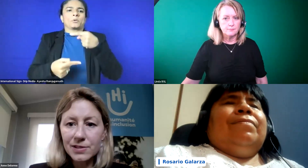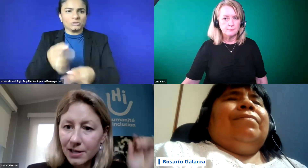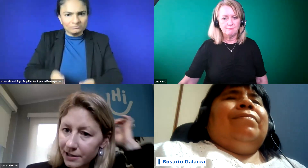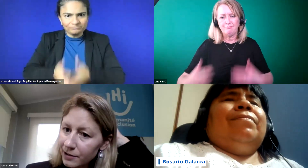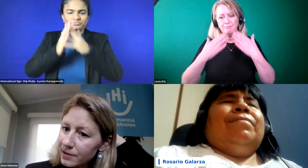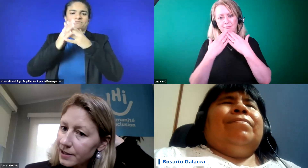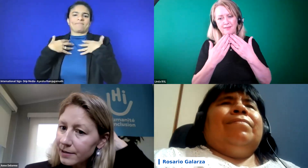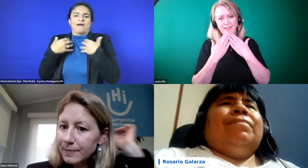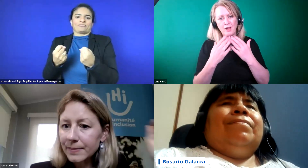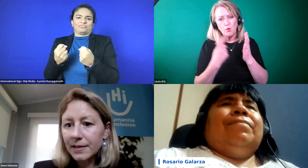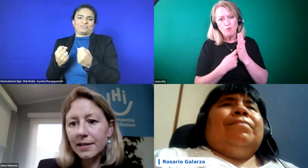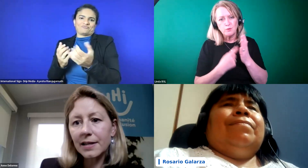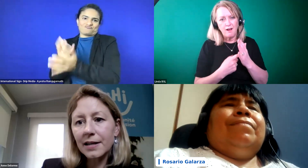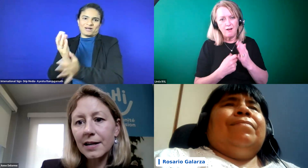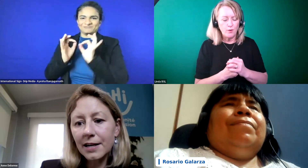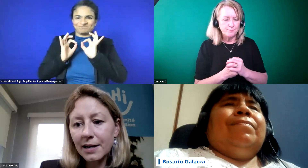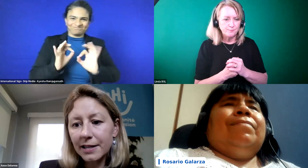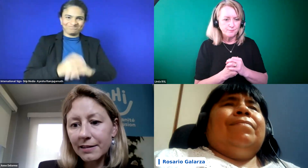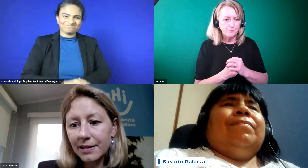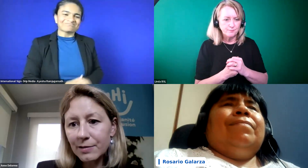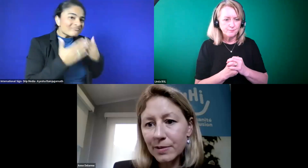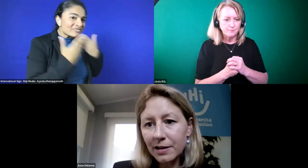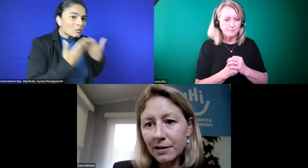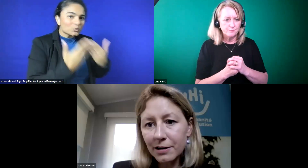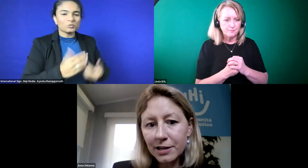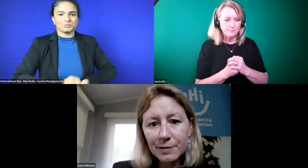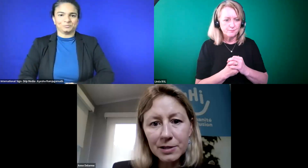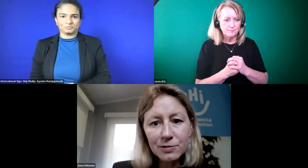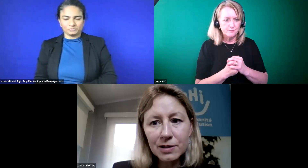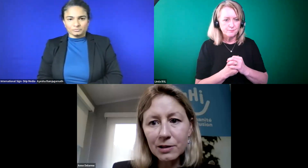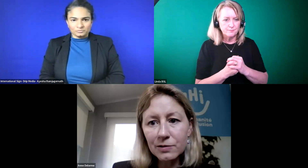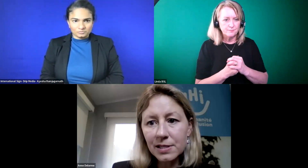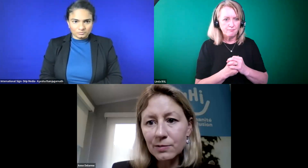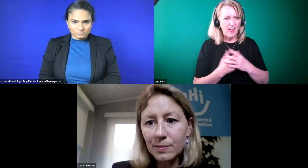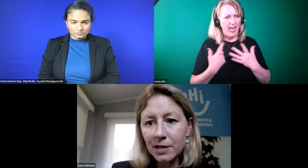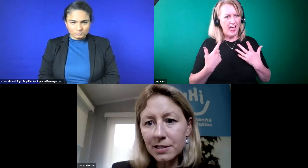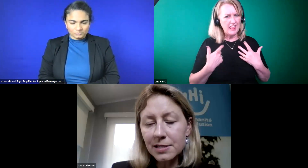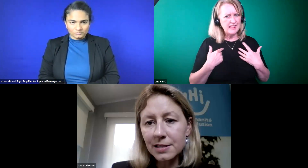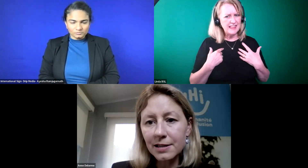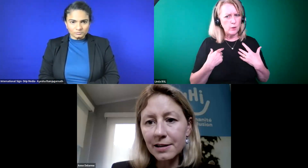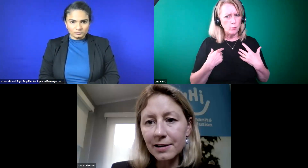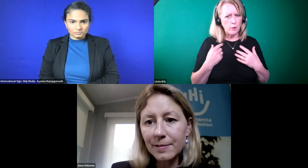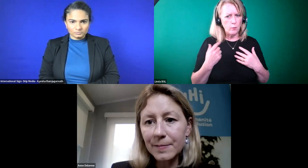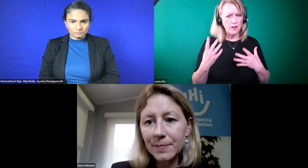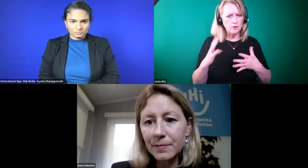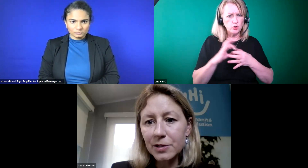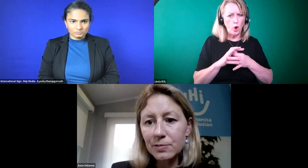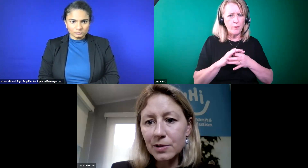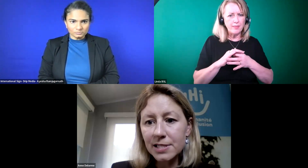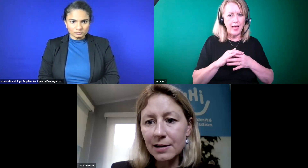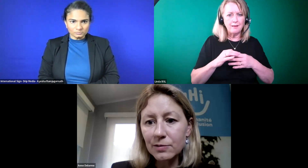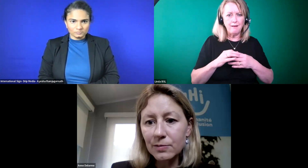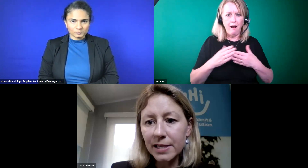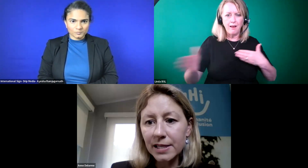Thank you, Rosario. I think we are coming to our closing remarks,